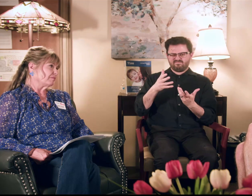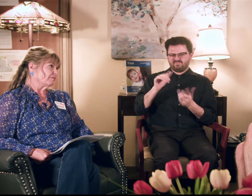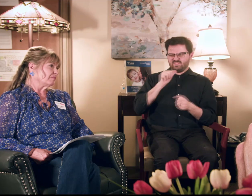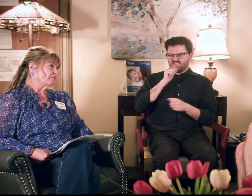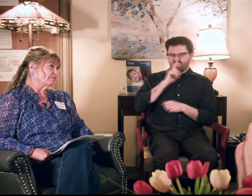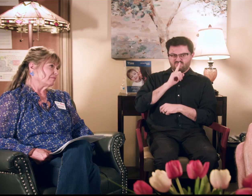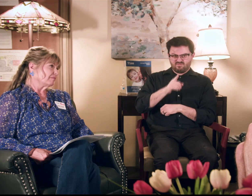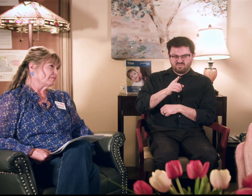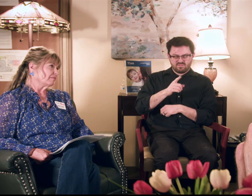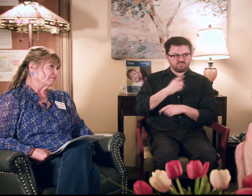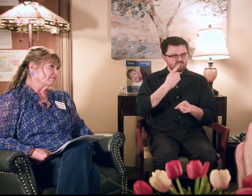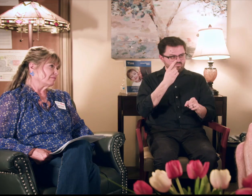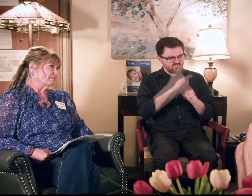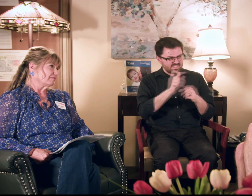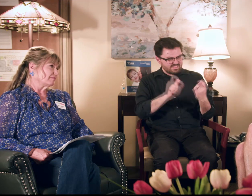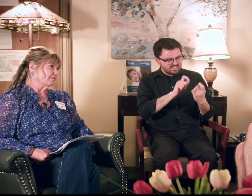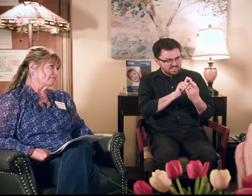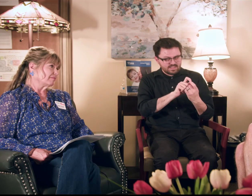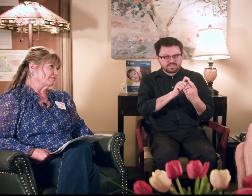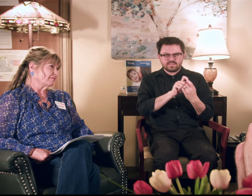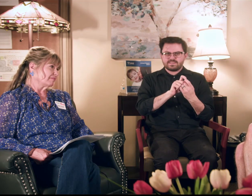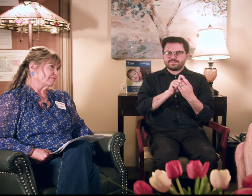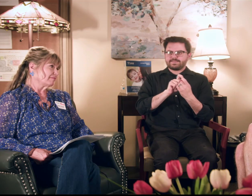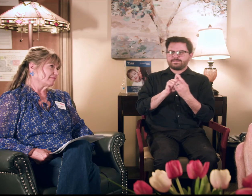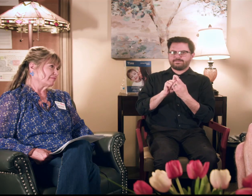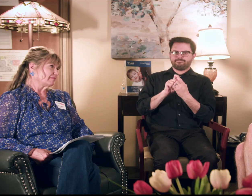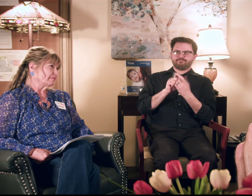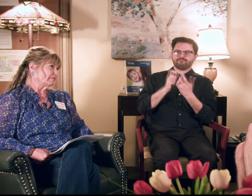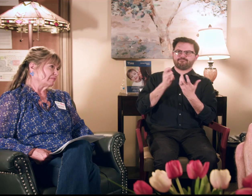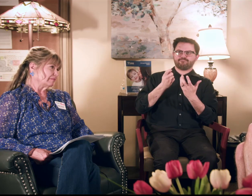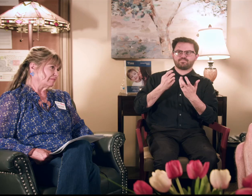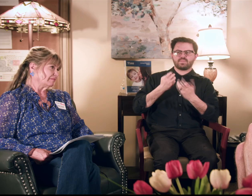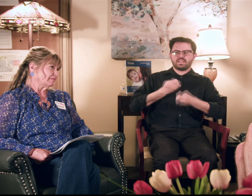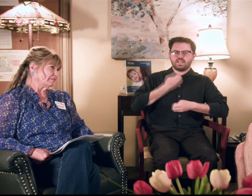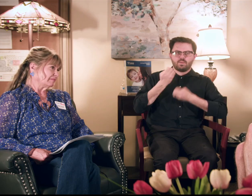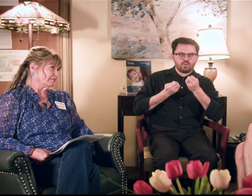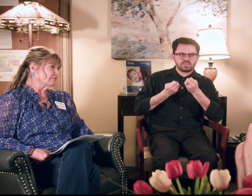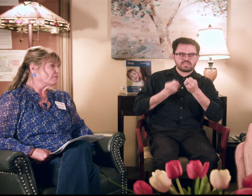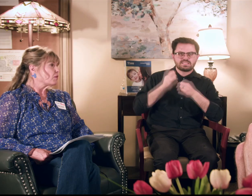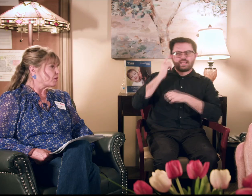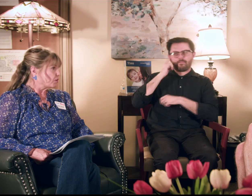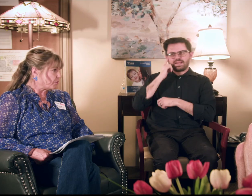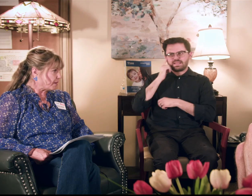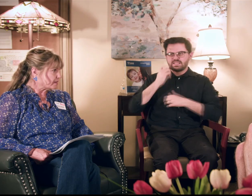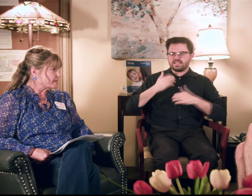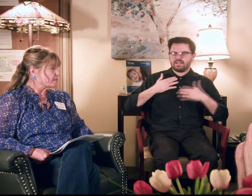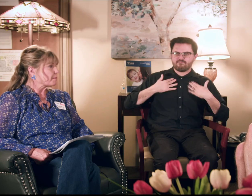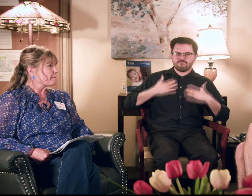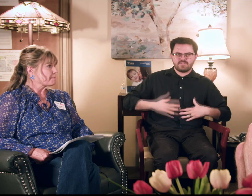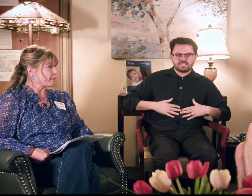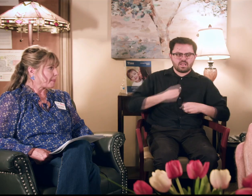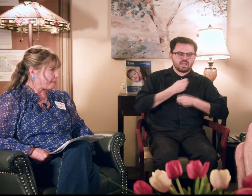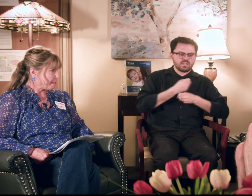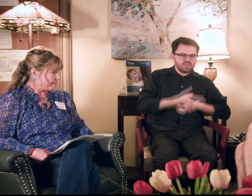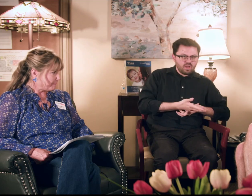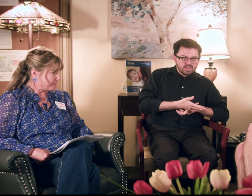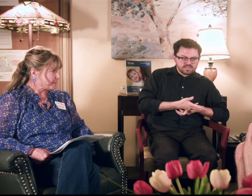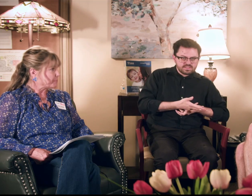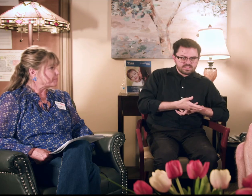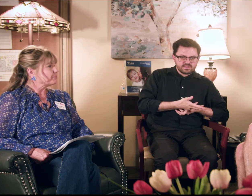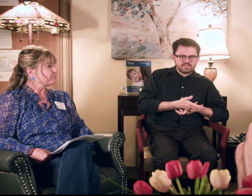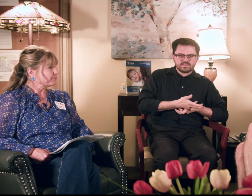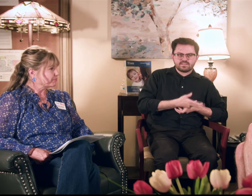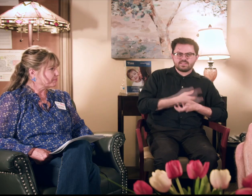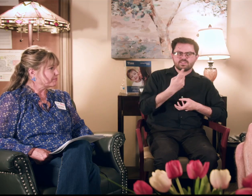The exact opposite. There's a massive difference between being emotionally and mentally and physically exhausted from trying to survive